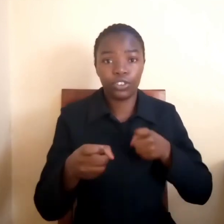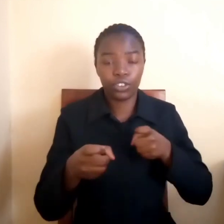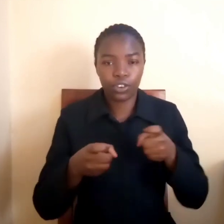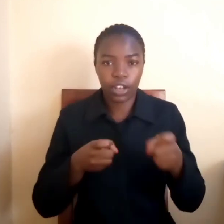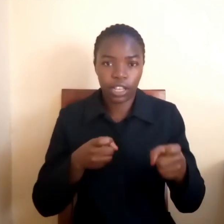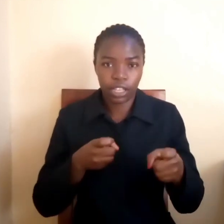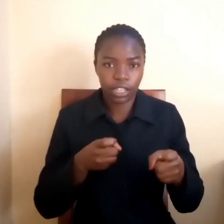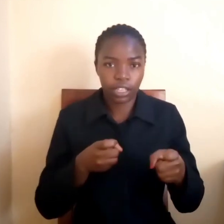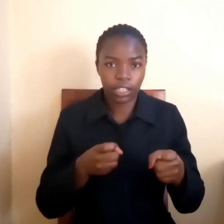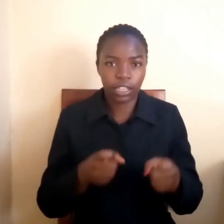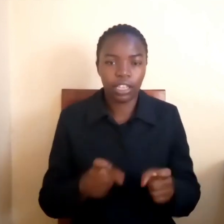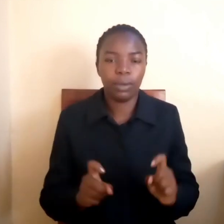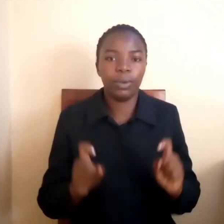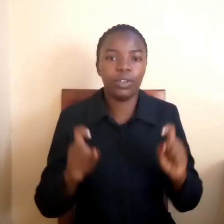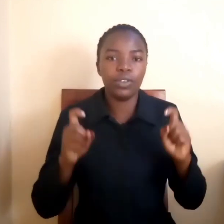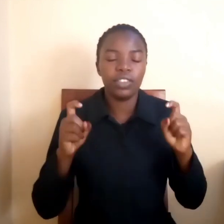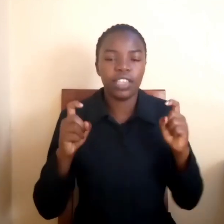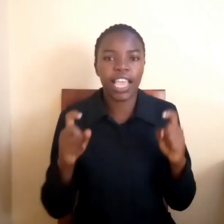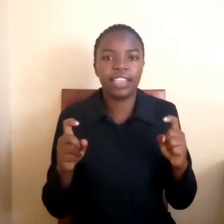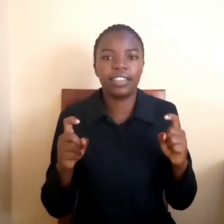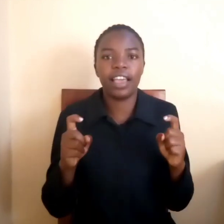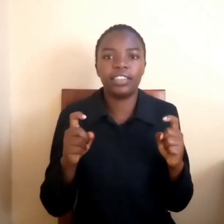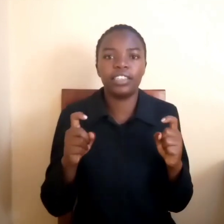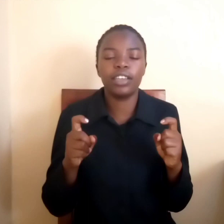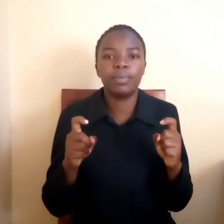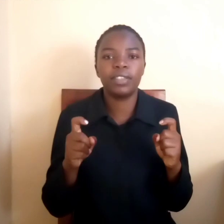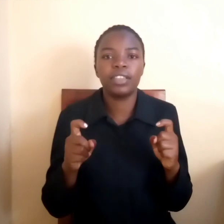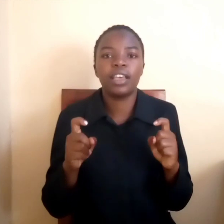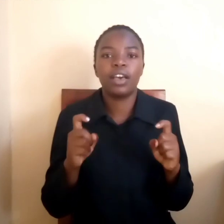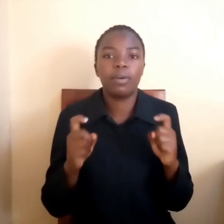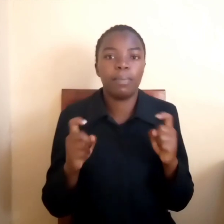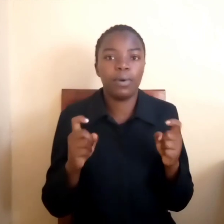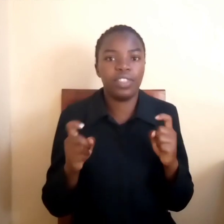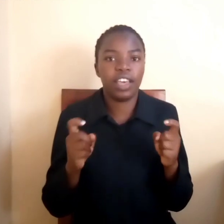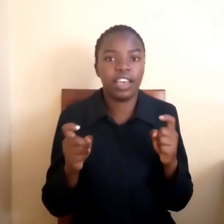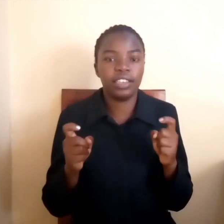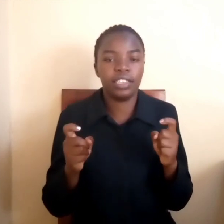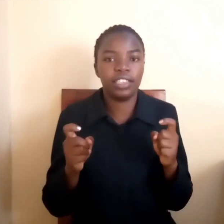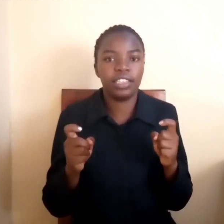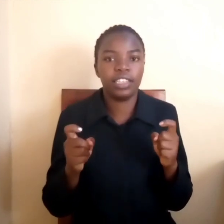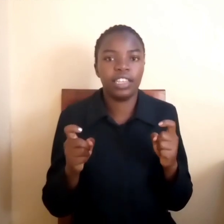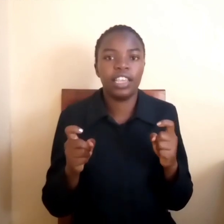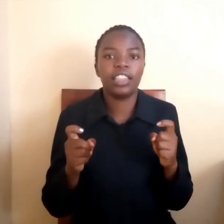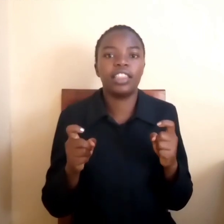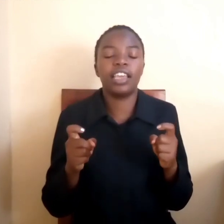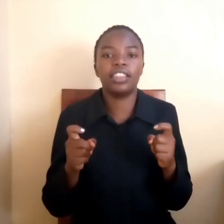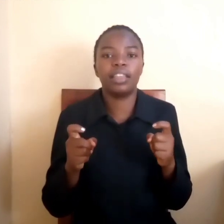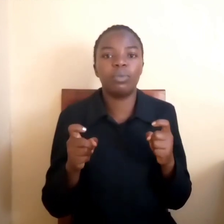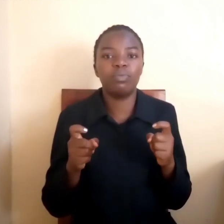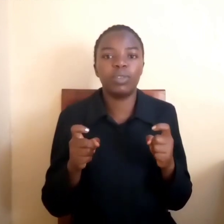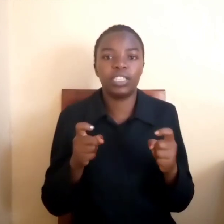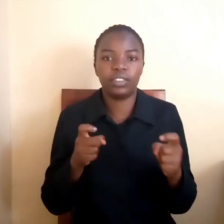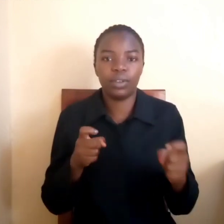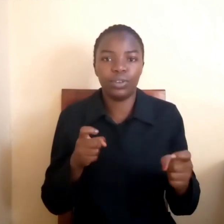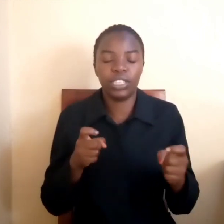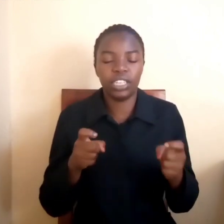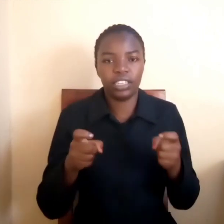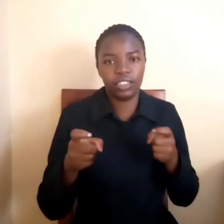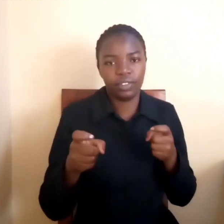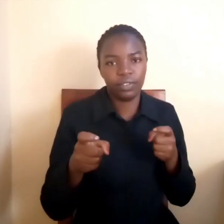control. We use X hand shapes, both hands, then the movement is alternative.